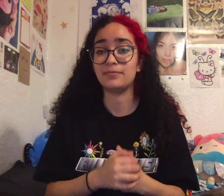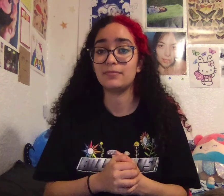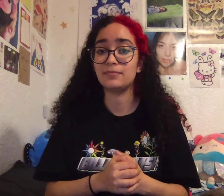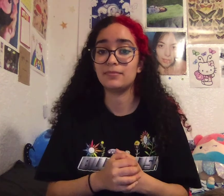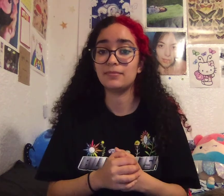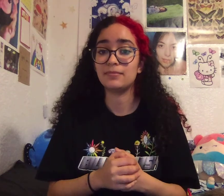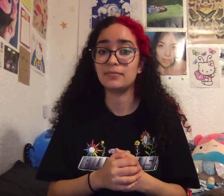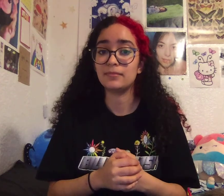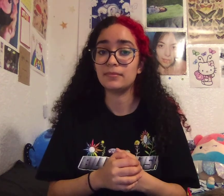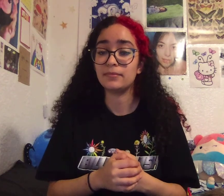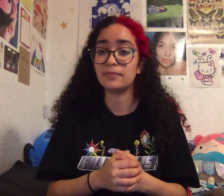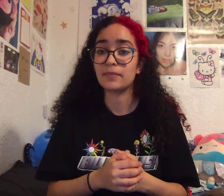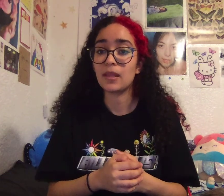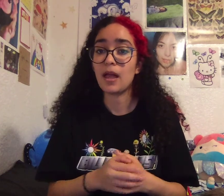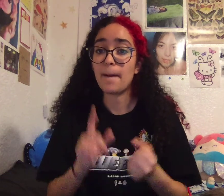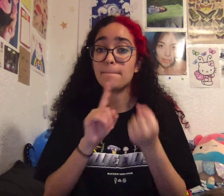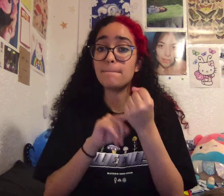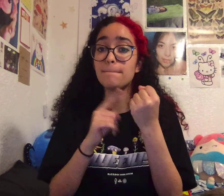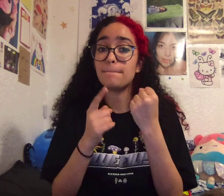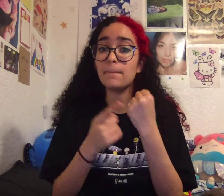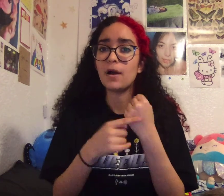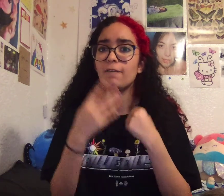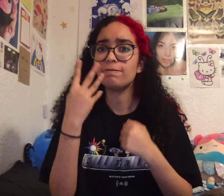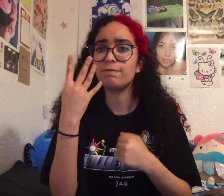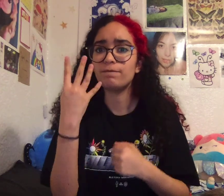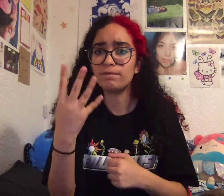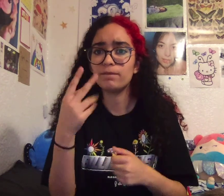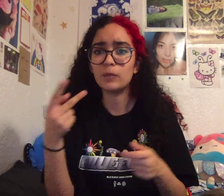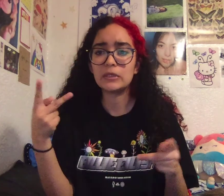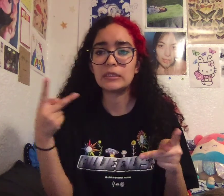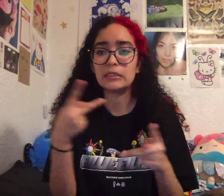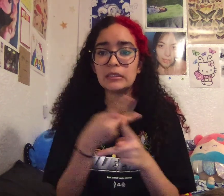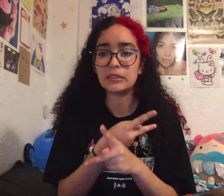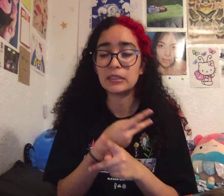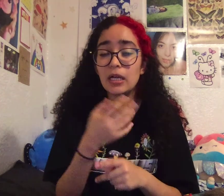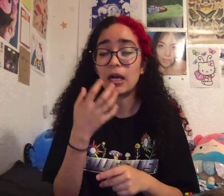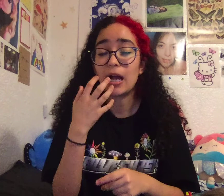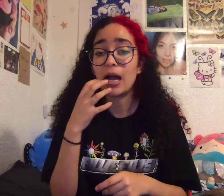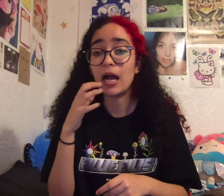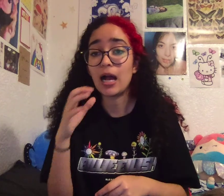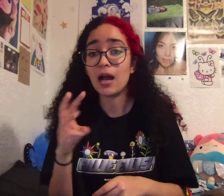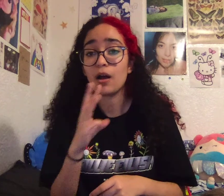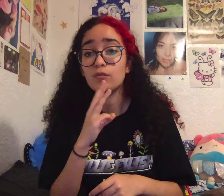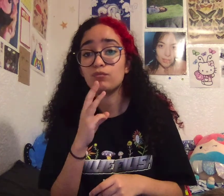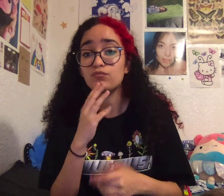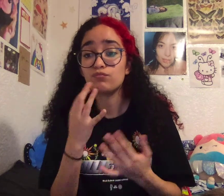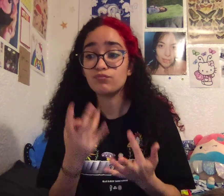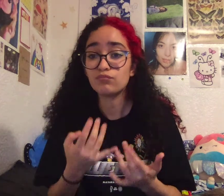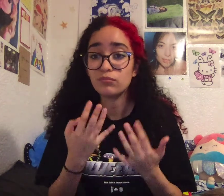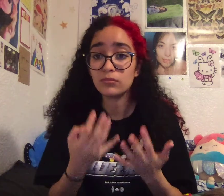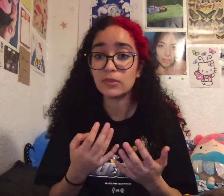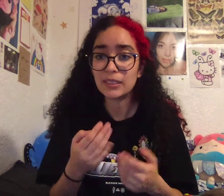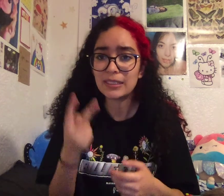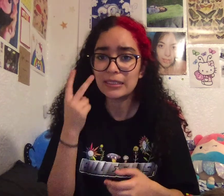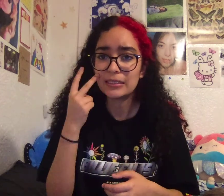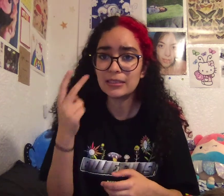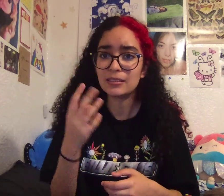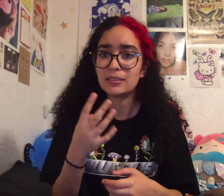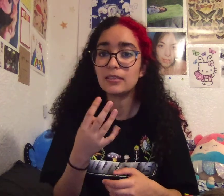In fact, Mercury is 4 times hotter than boiling water. Have you ever seen boiling water? It's so